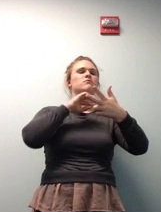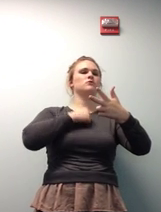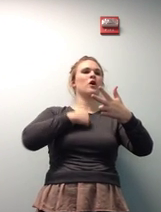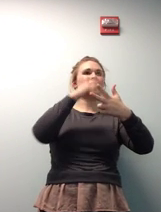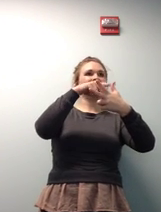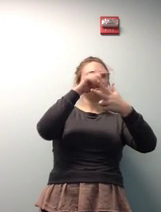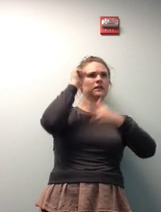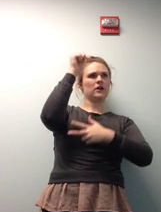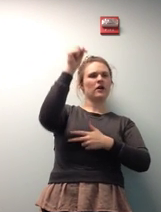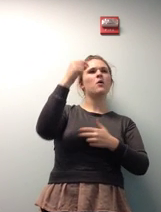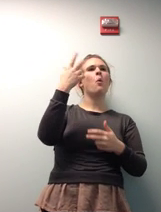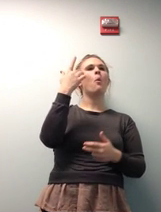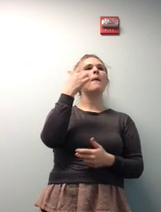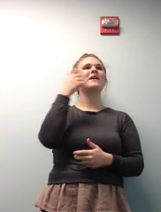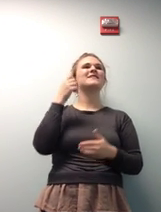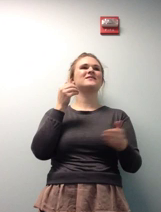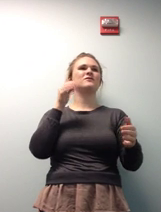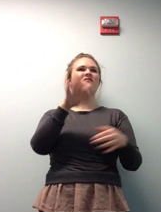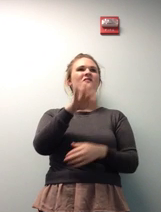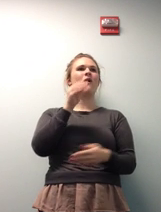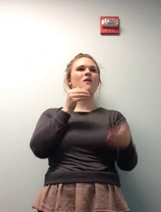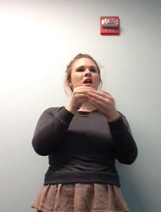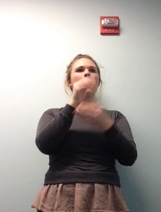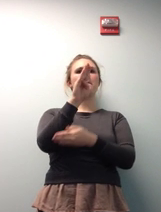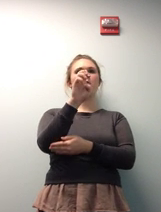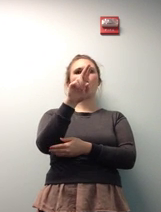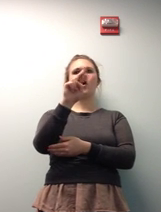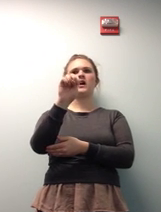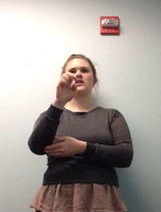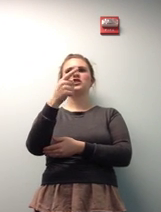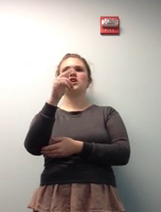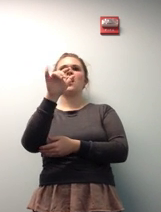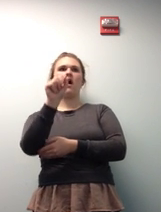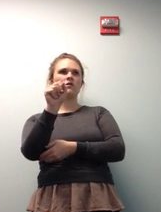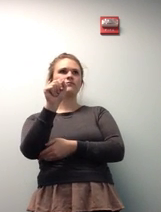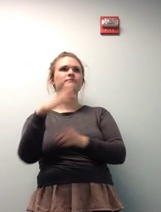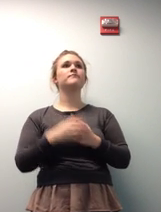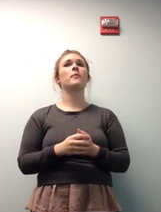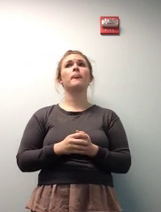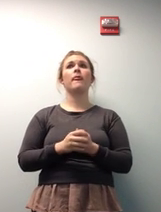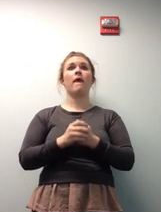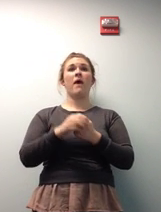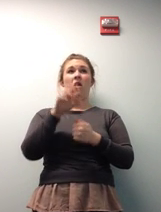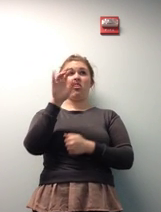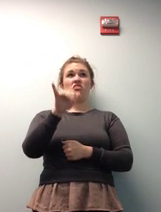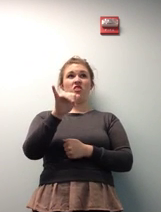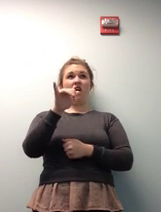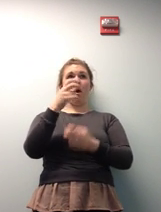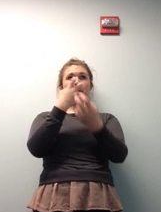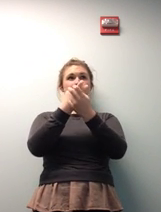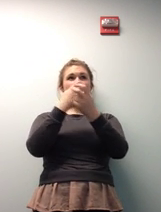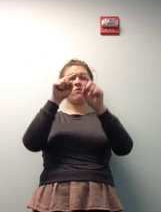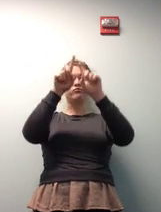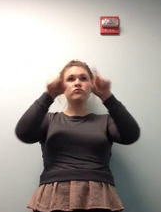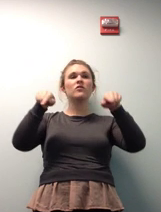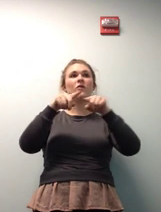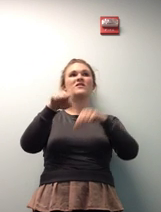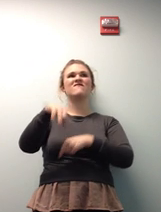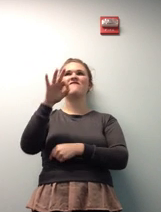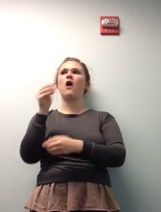Beringia. It turns out, though, these spear points are very similar to points found in Europe, and the oldest example to be